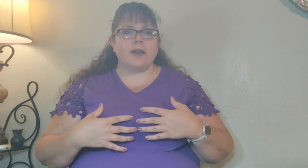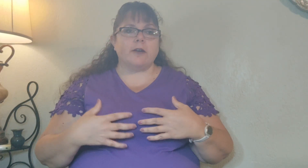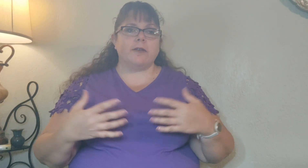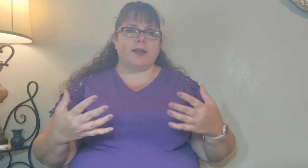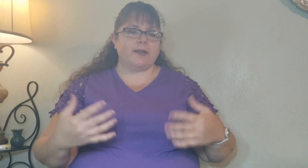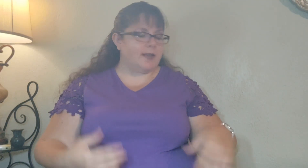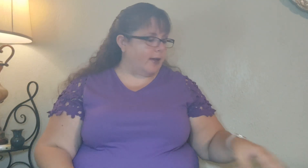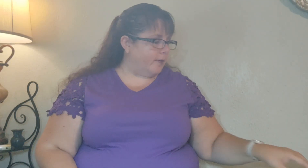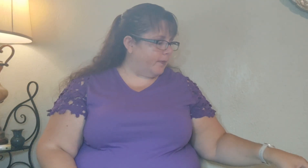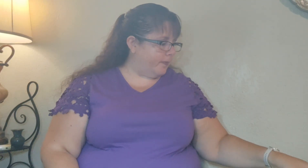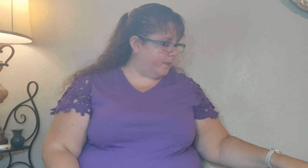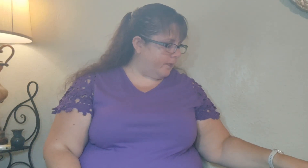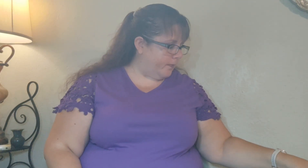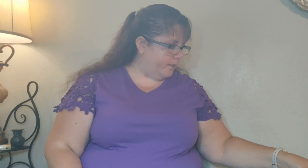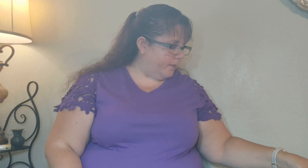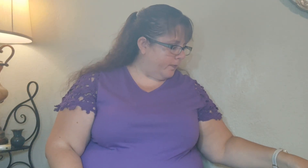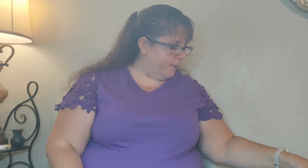inhale and exhale.